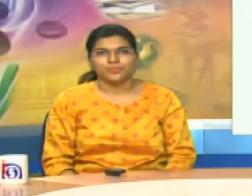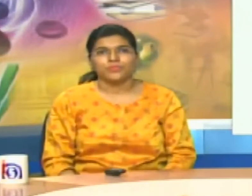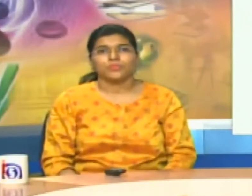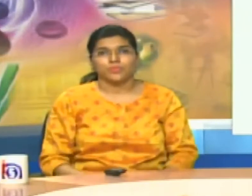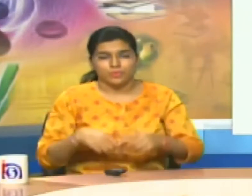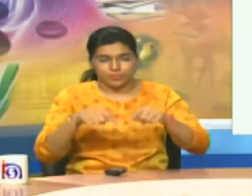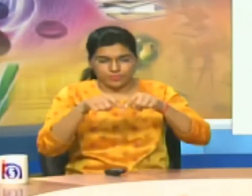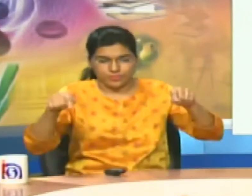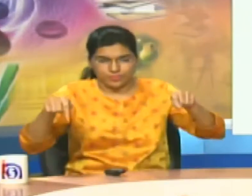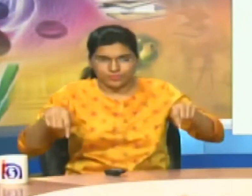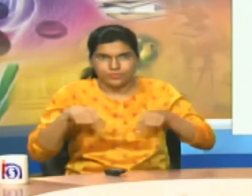explained.